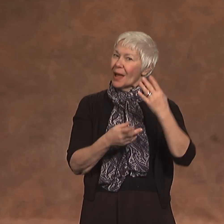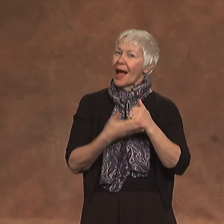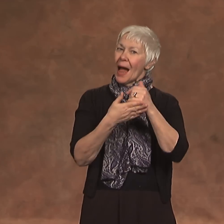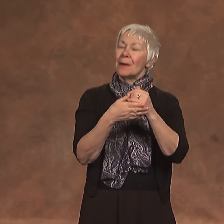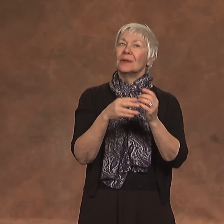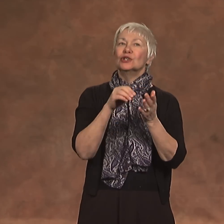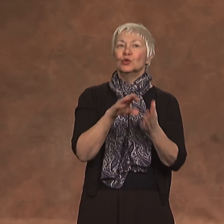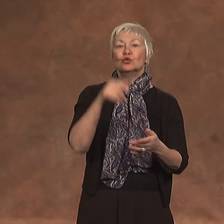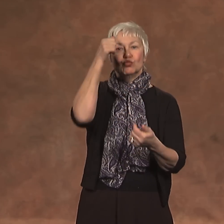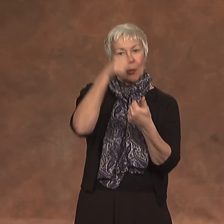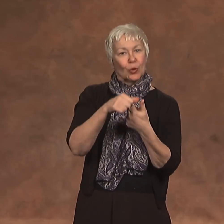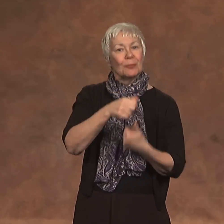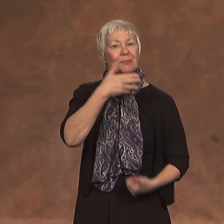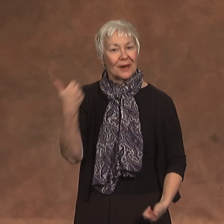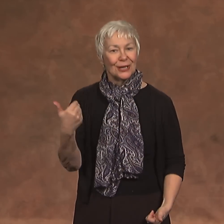which helps in student retention.